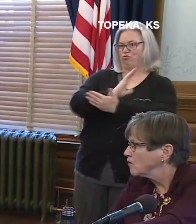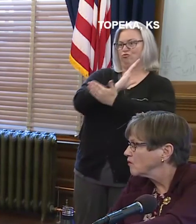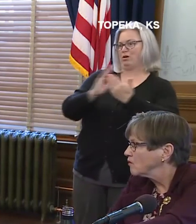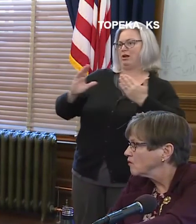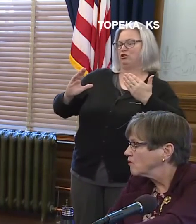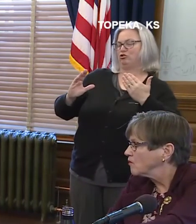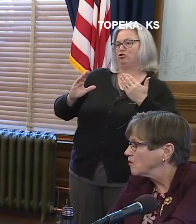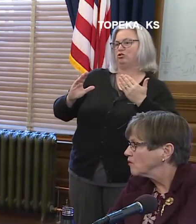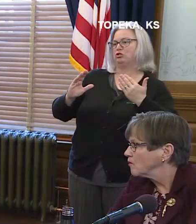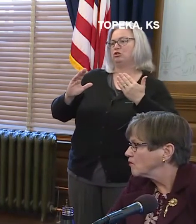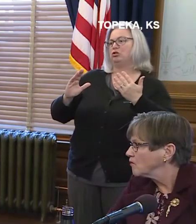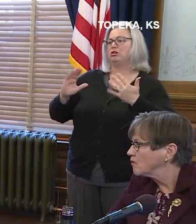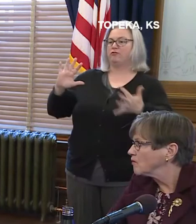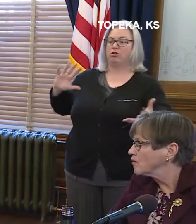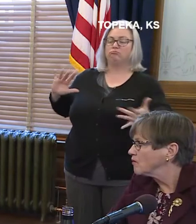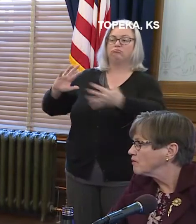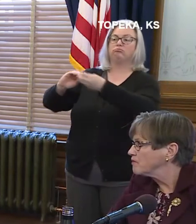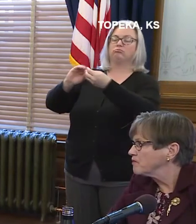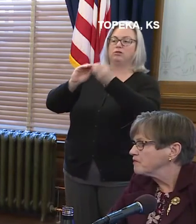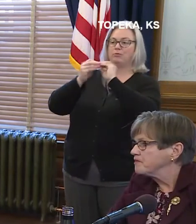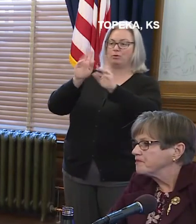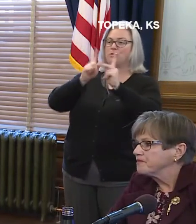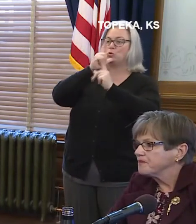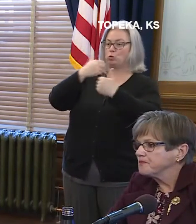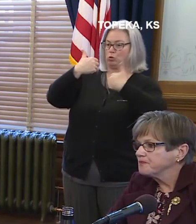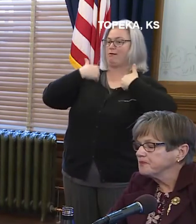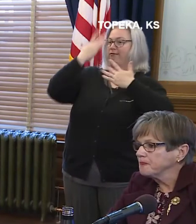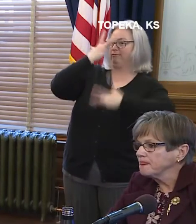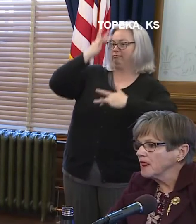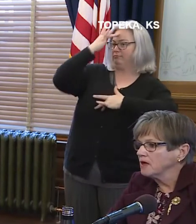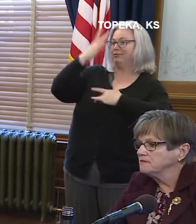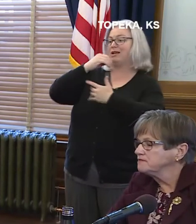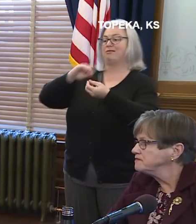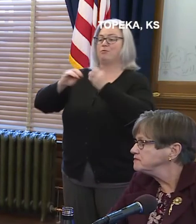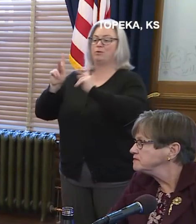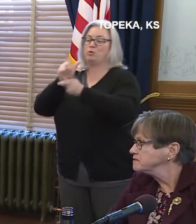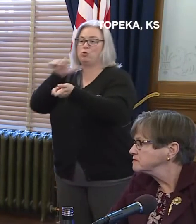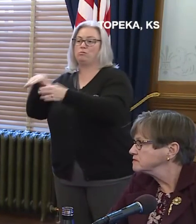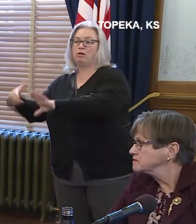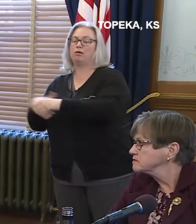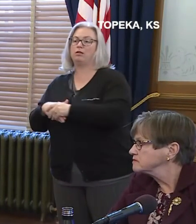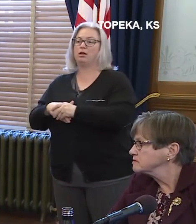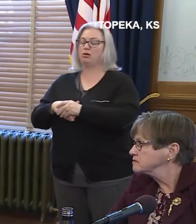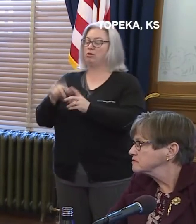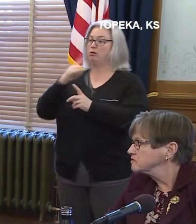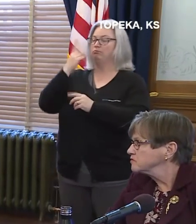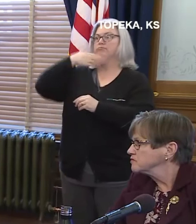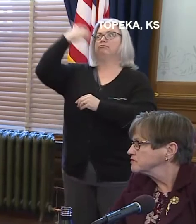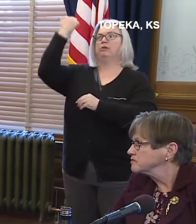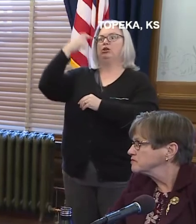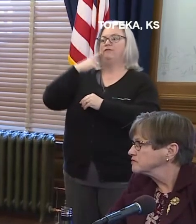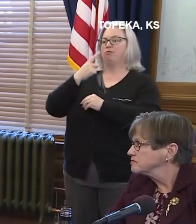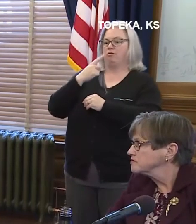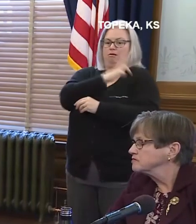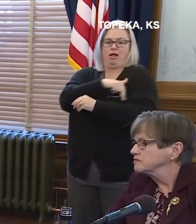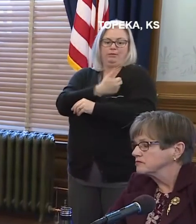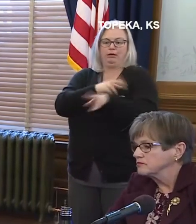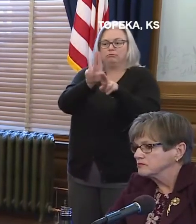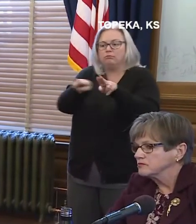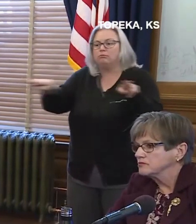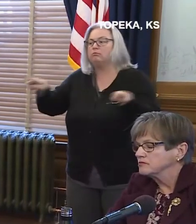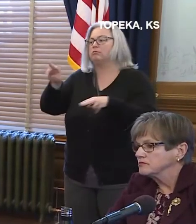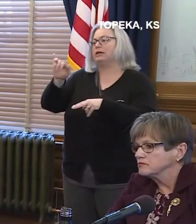end of the range of cumulative cases and deaths, which is good. We markedly outperformed on hospital beds, ICU